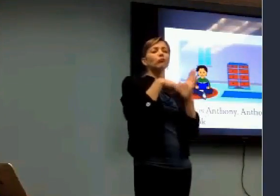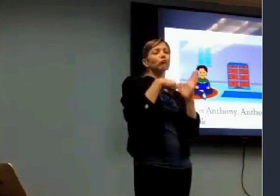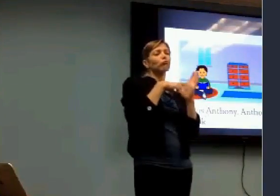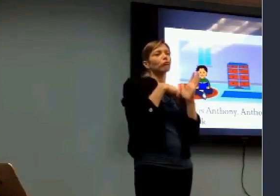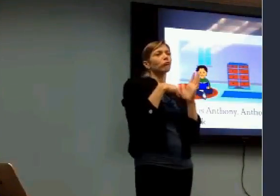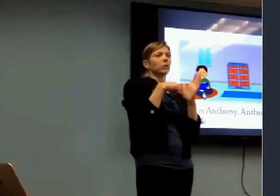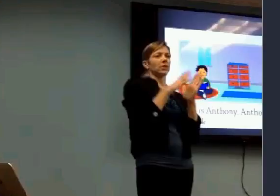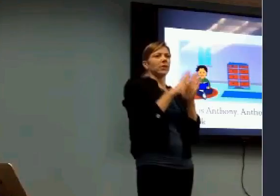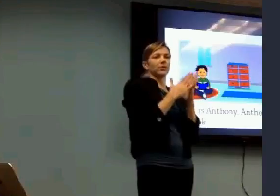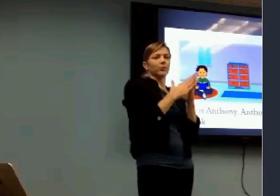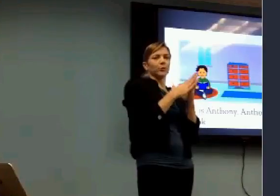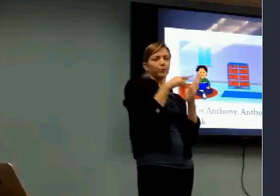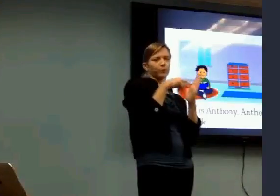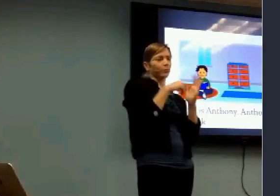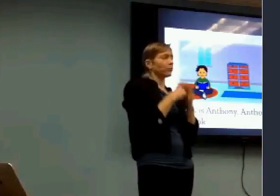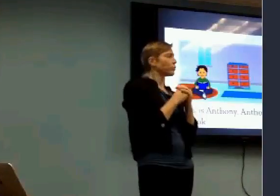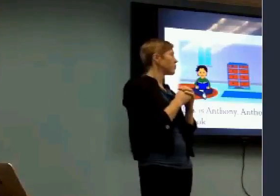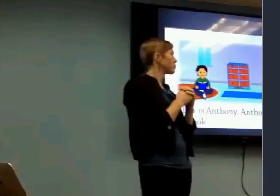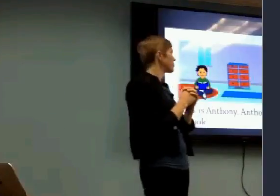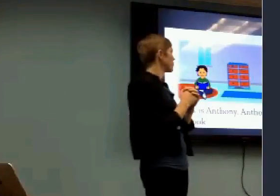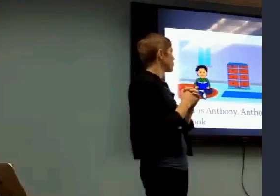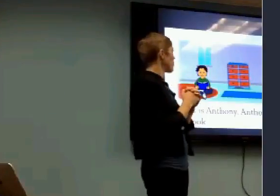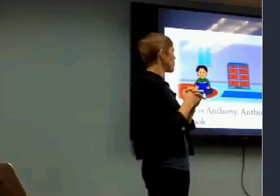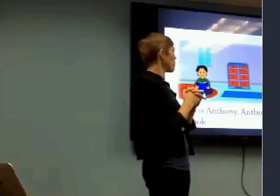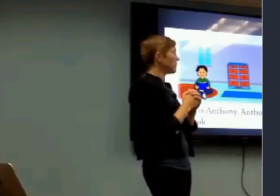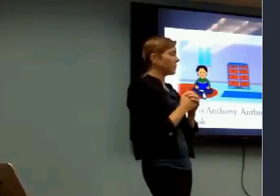Anthony is reading a book.